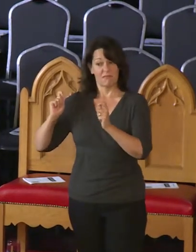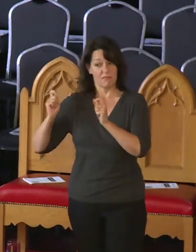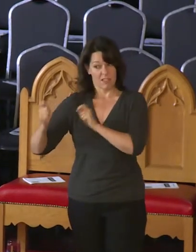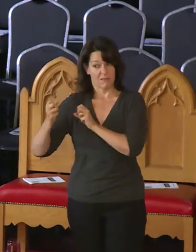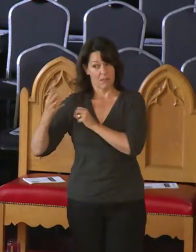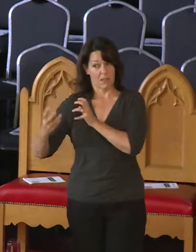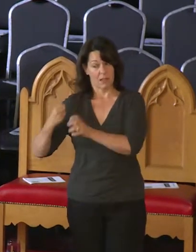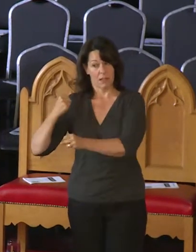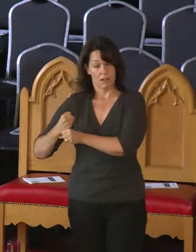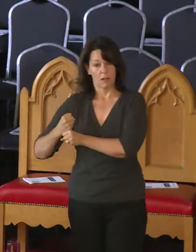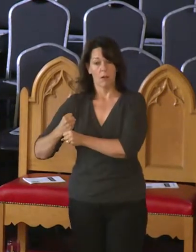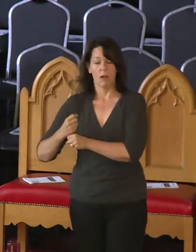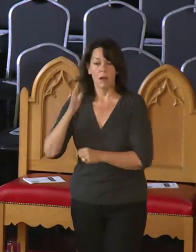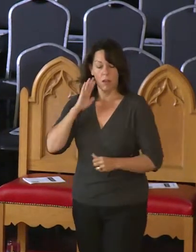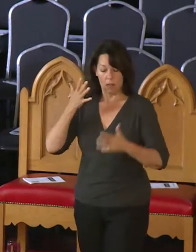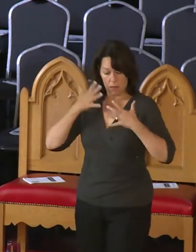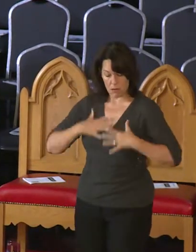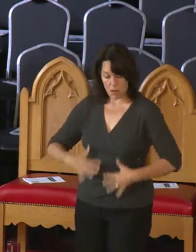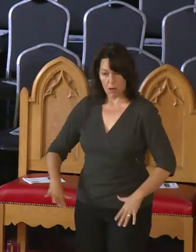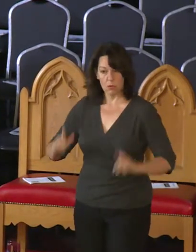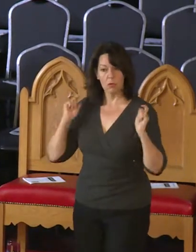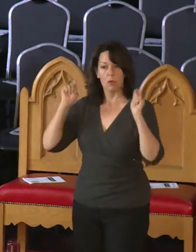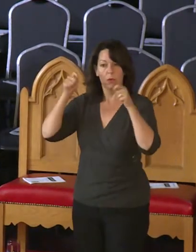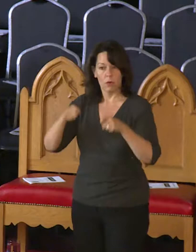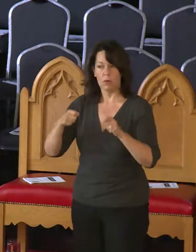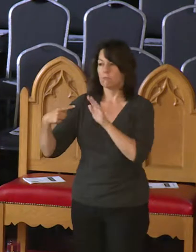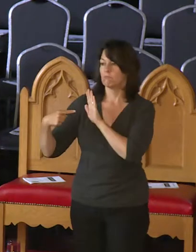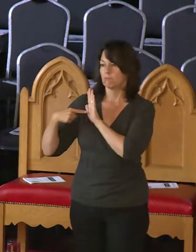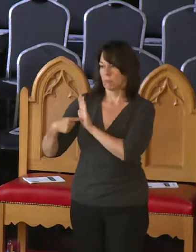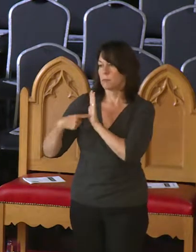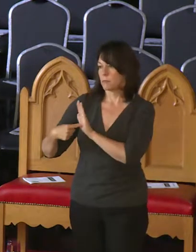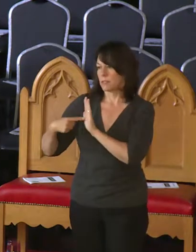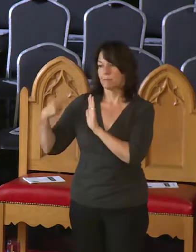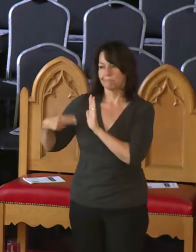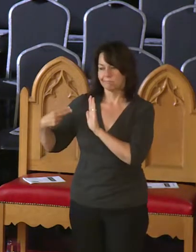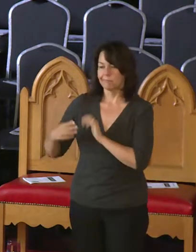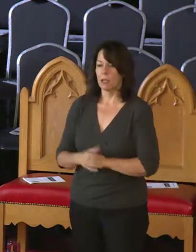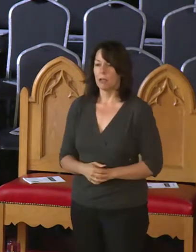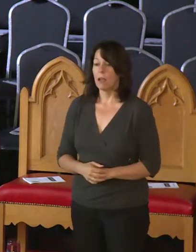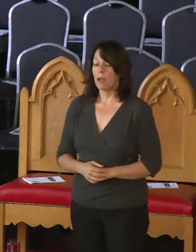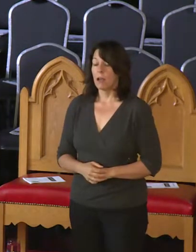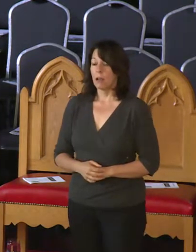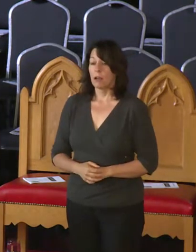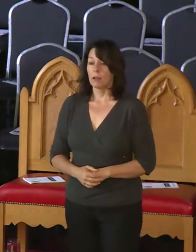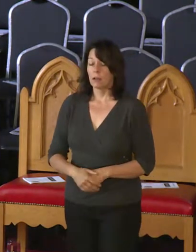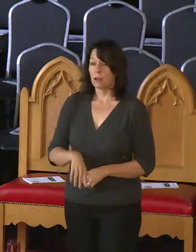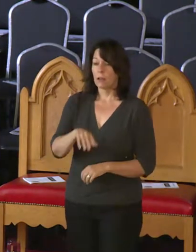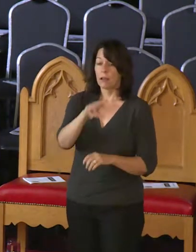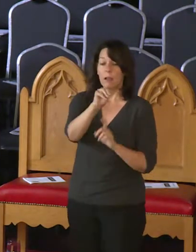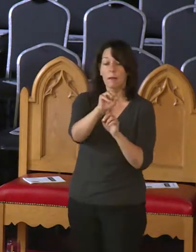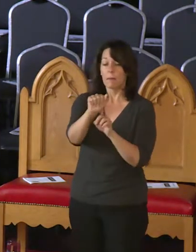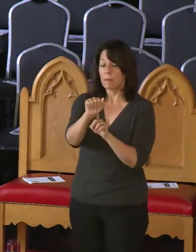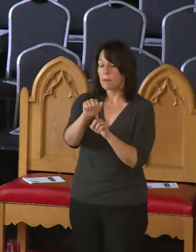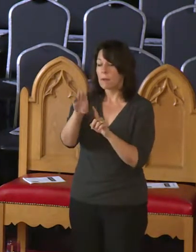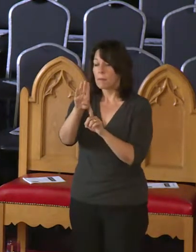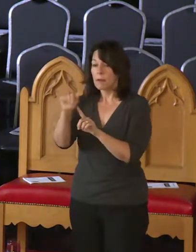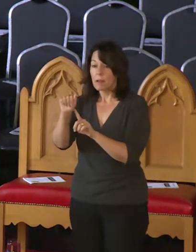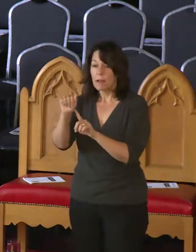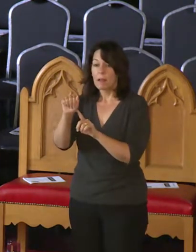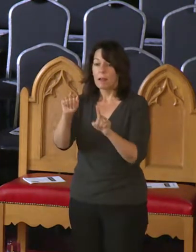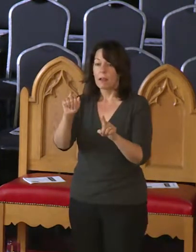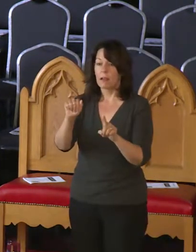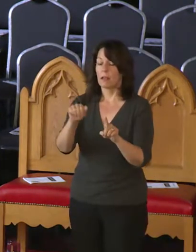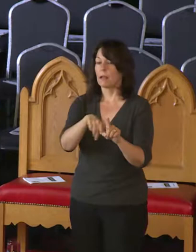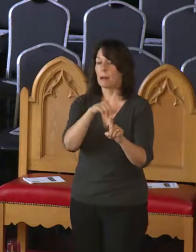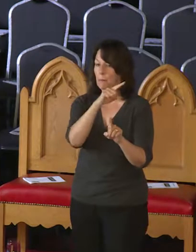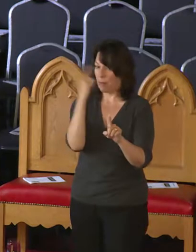represent that history. In general, the gowns for the baccalaureate and the magisteriate degrees are black, and the color of the hood is different for each